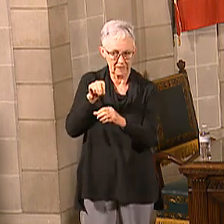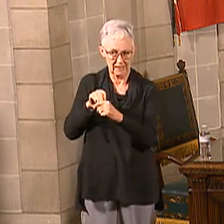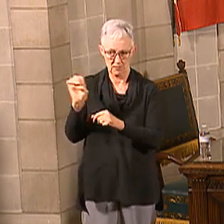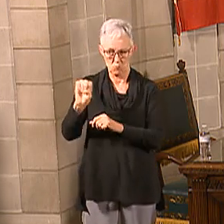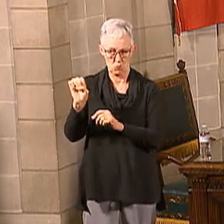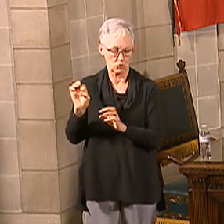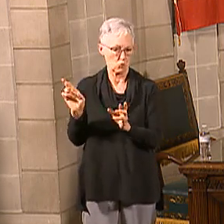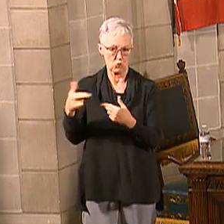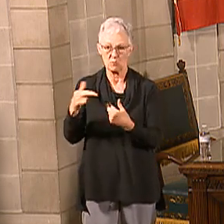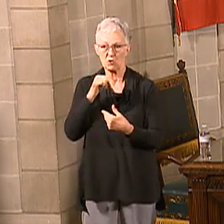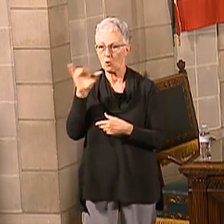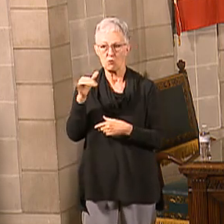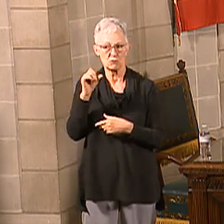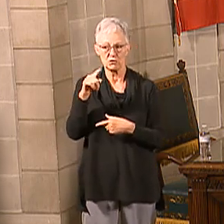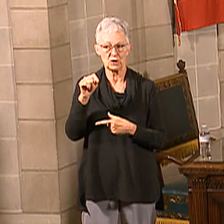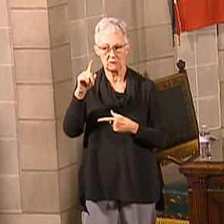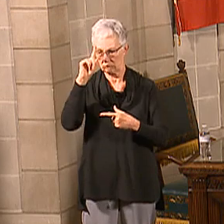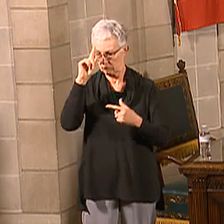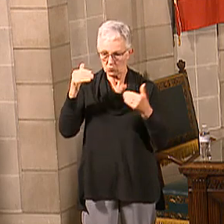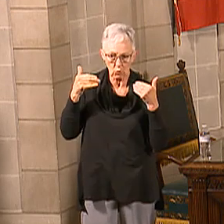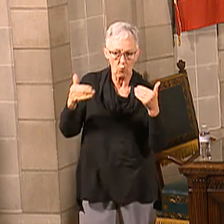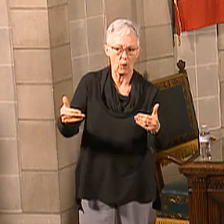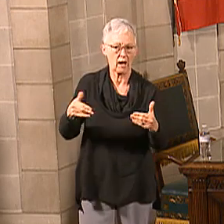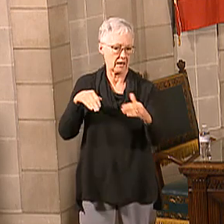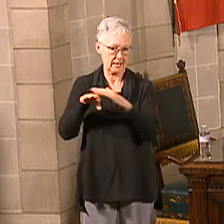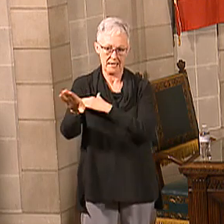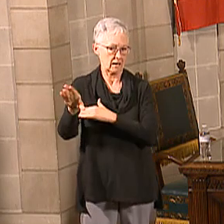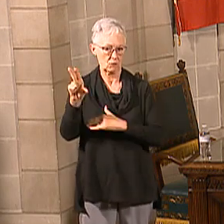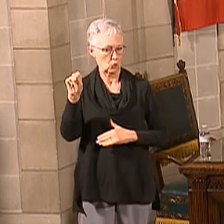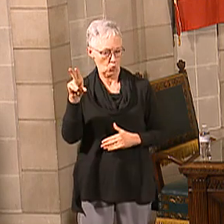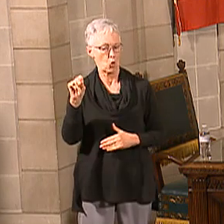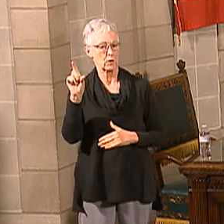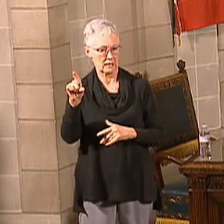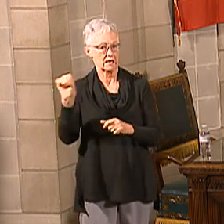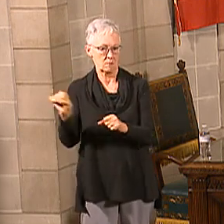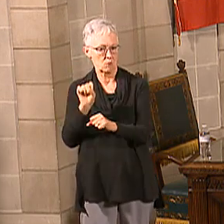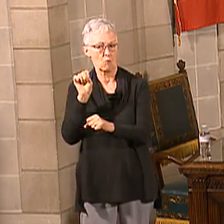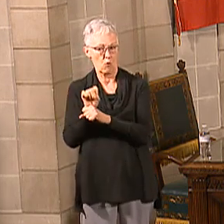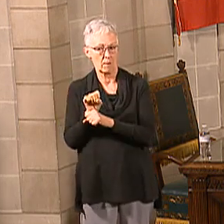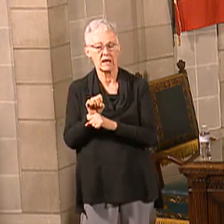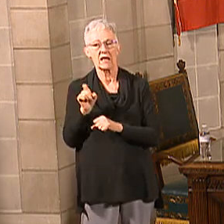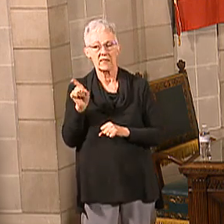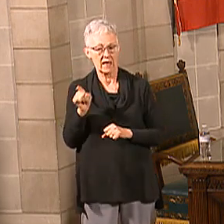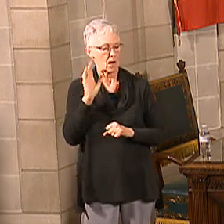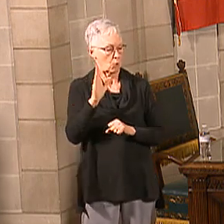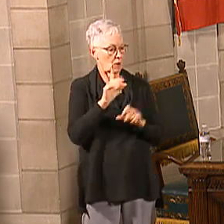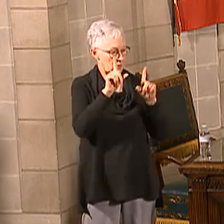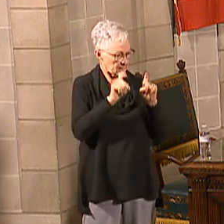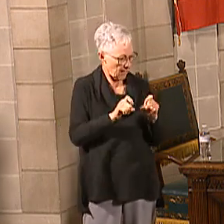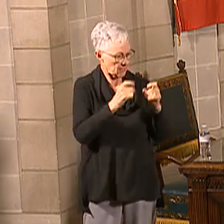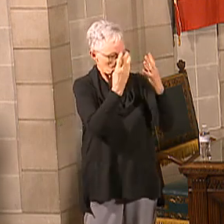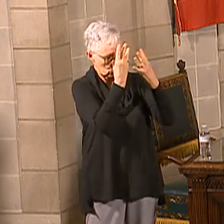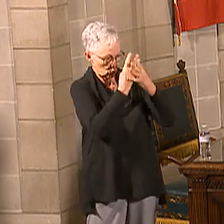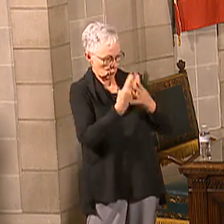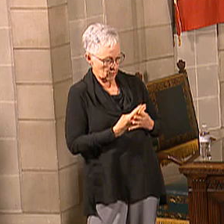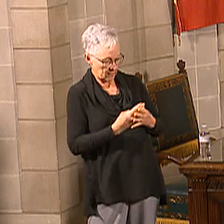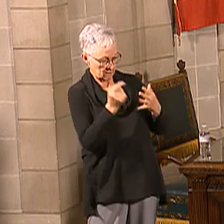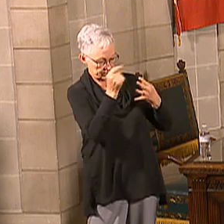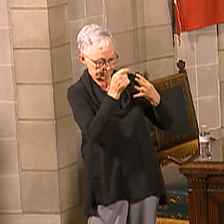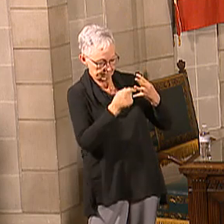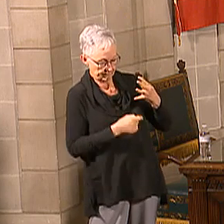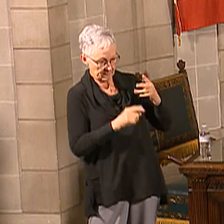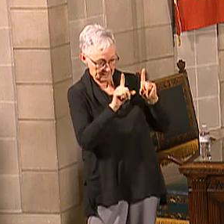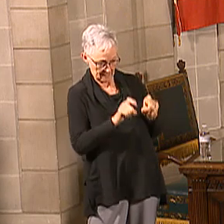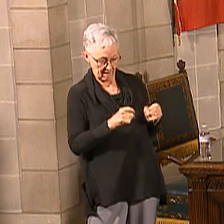and B. And if you go through the screener, then you may be tested for coronavirus. But we need people to follow the